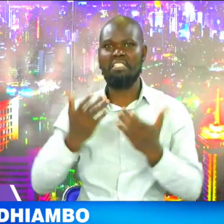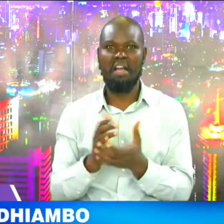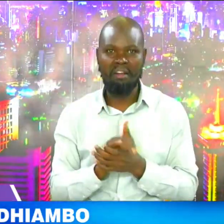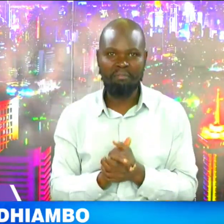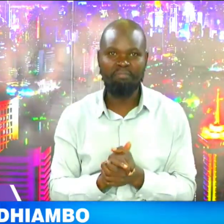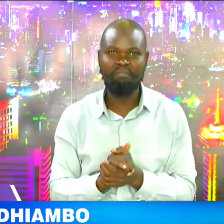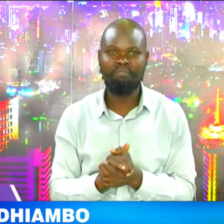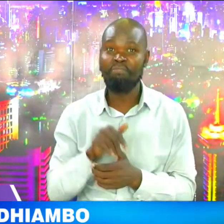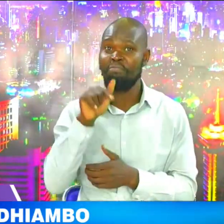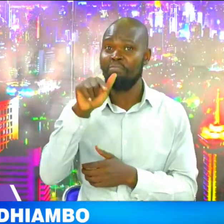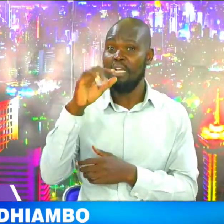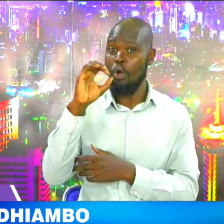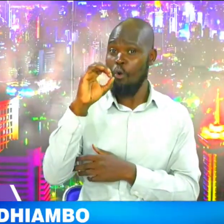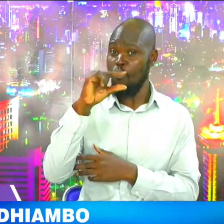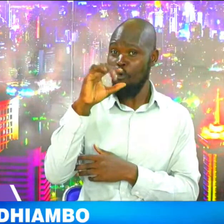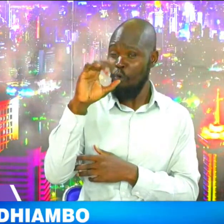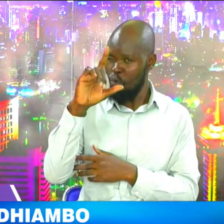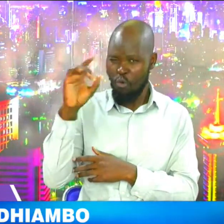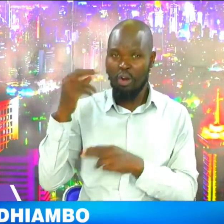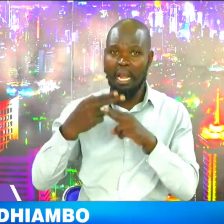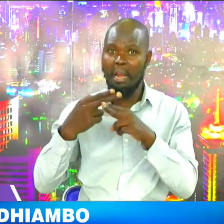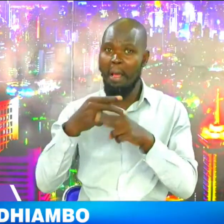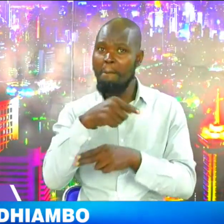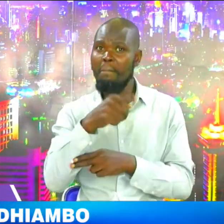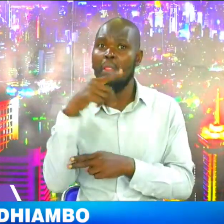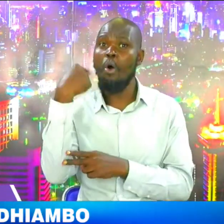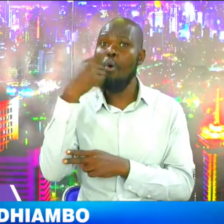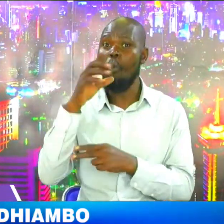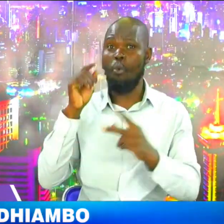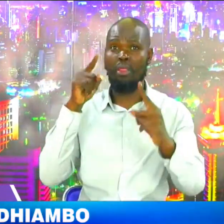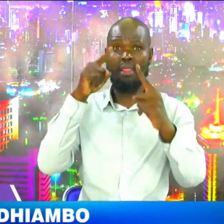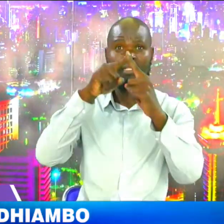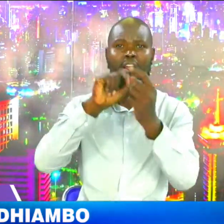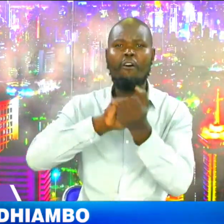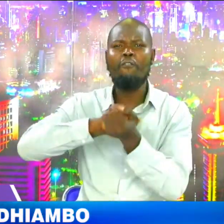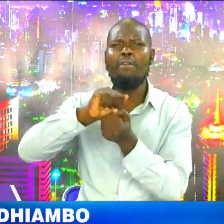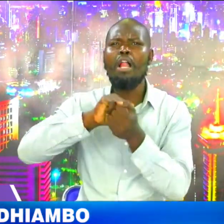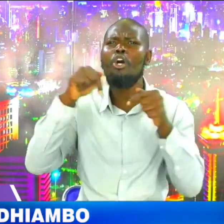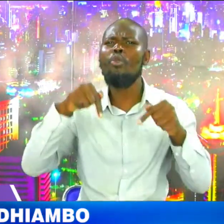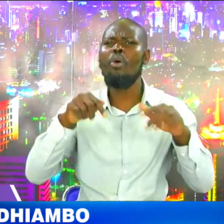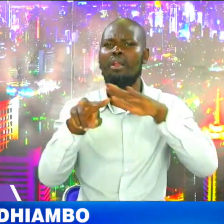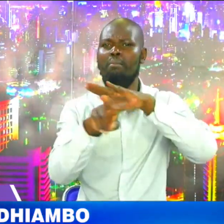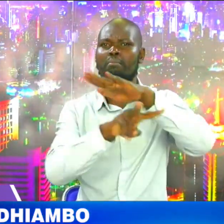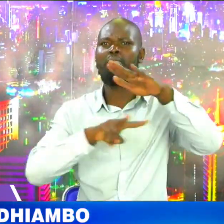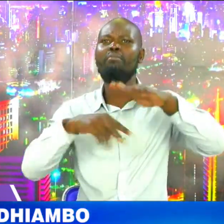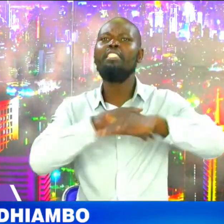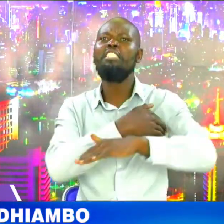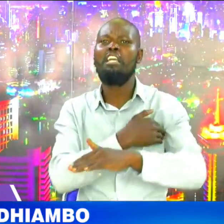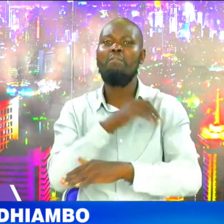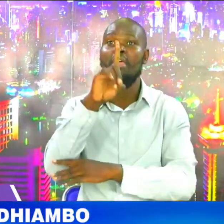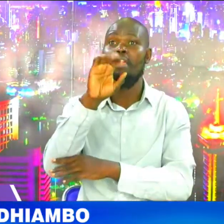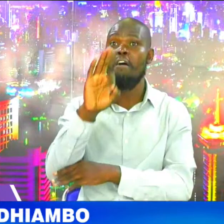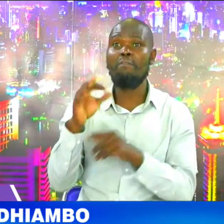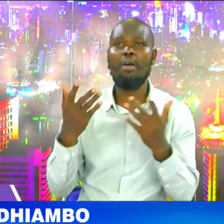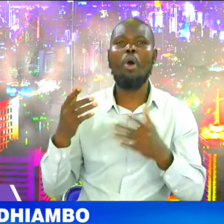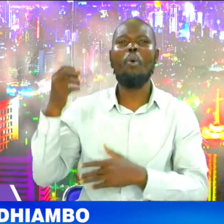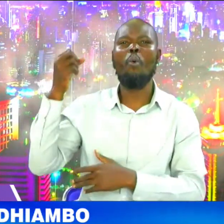Force following an appointment by President William Ruto. Ogola, who was until Friday